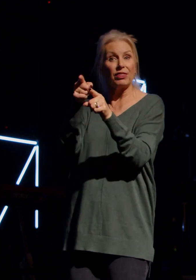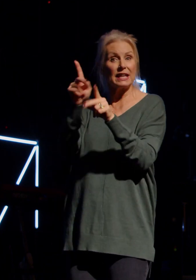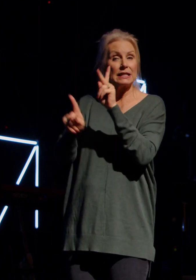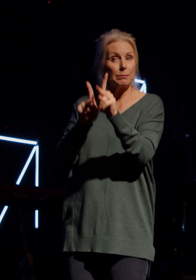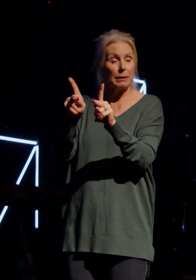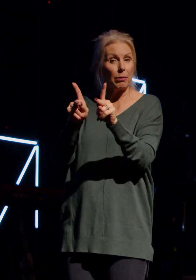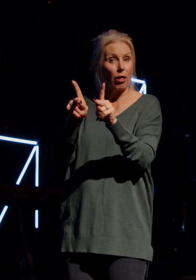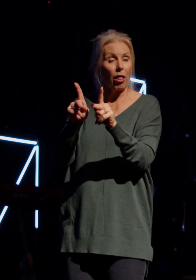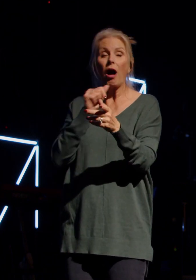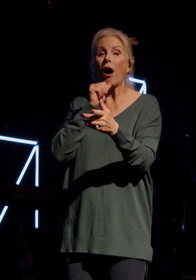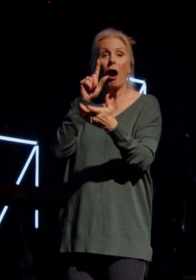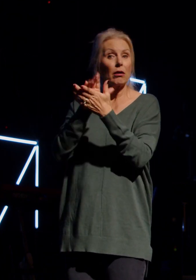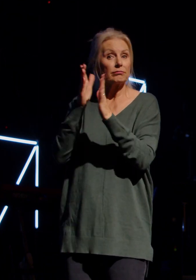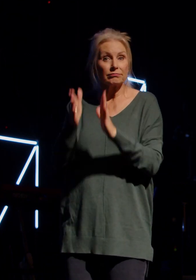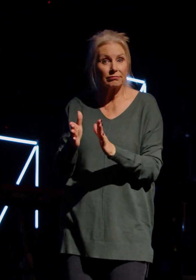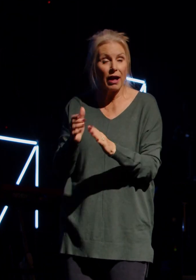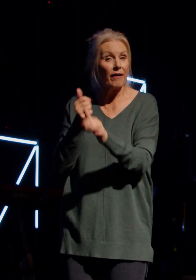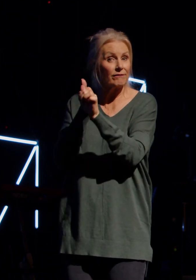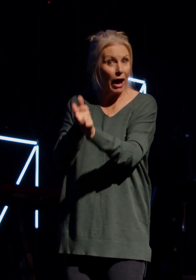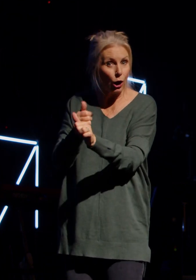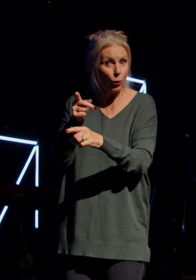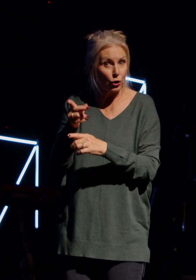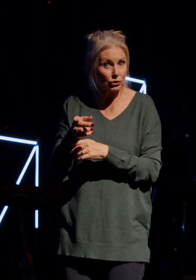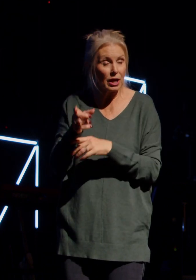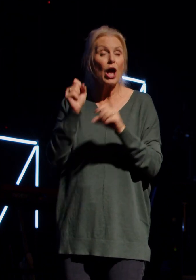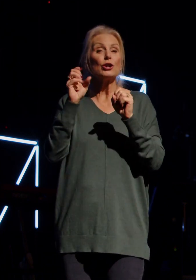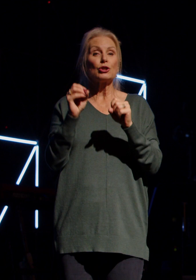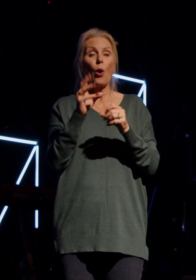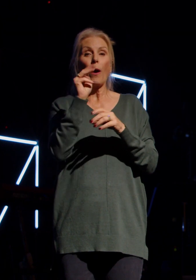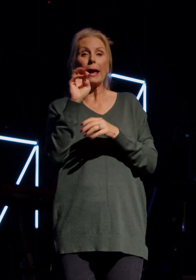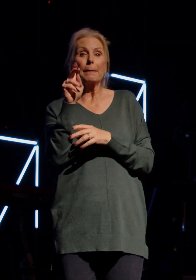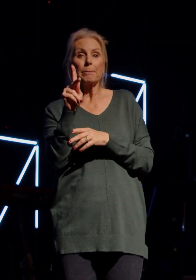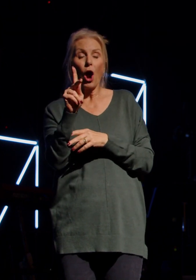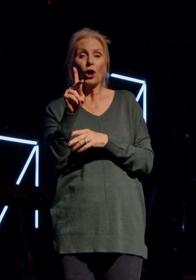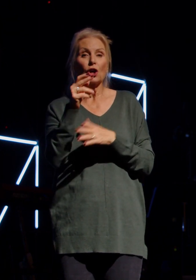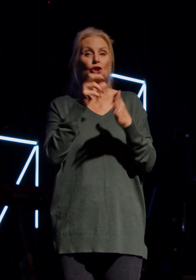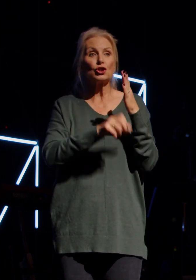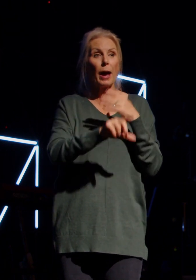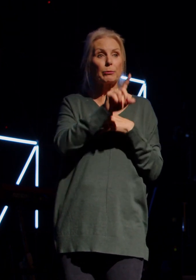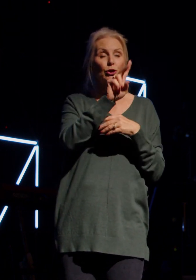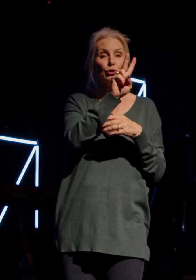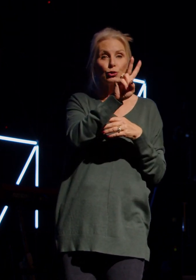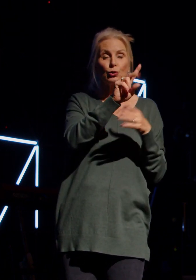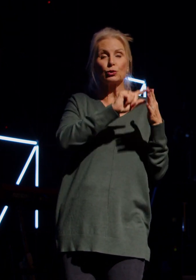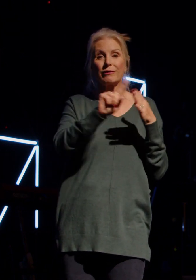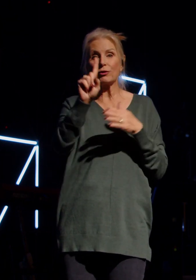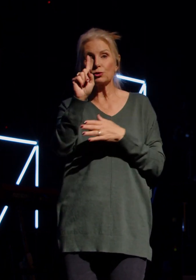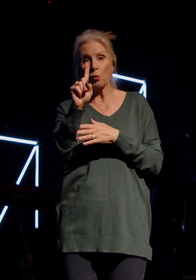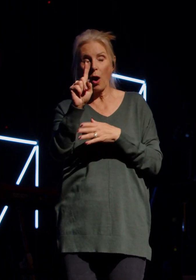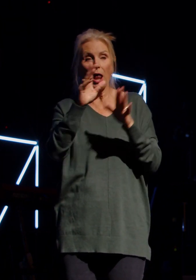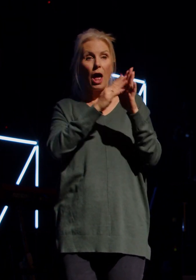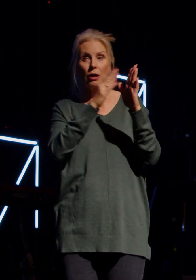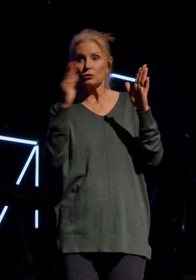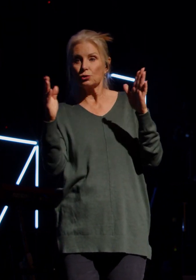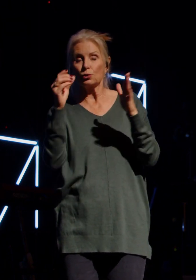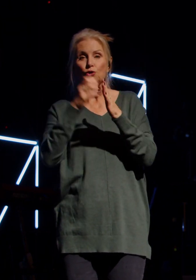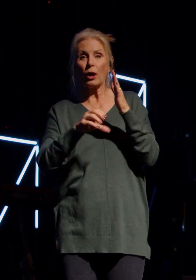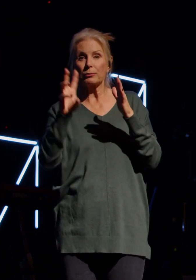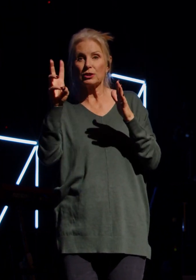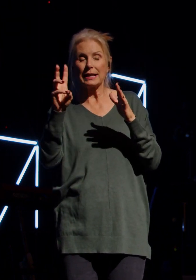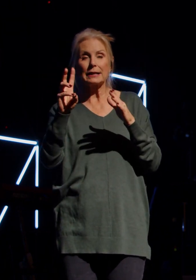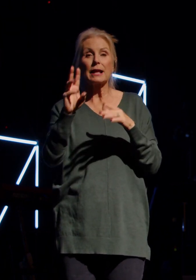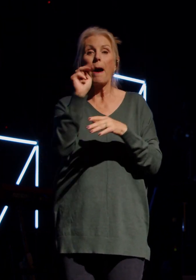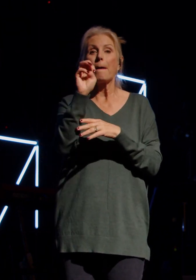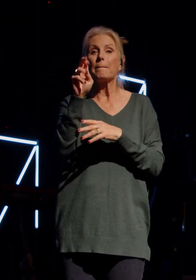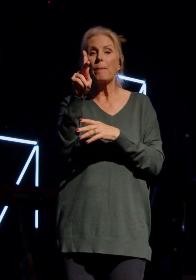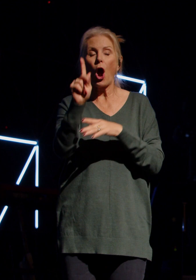are going to respond. In fact, in Mark chapter 2, verse 1 to Mark chapter 3, verse 6, you see that Mark brings up